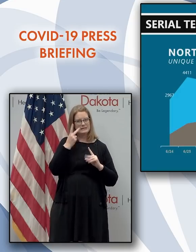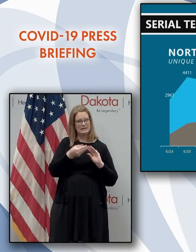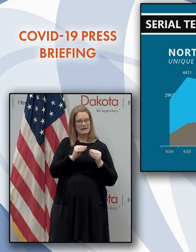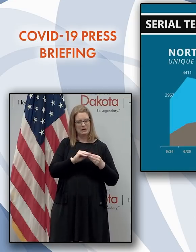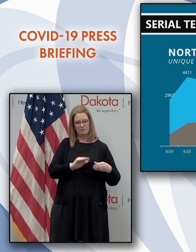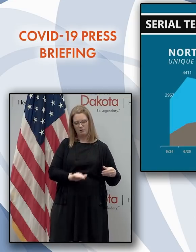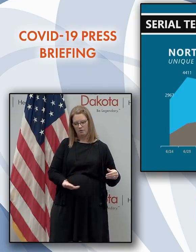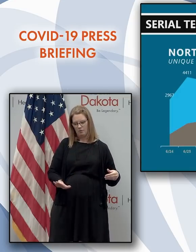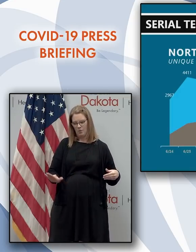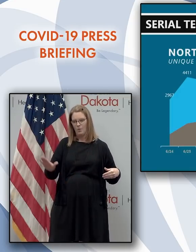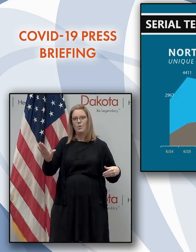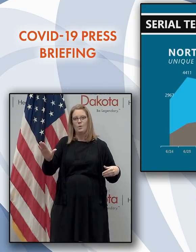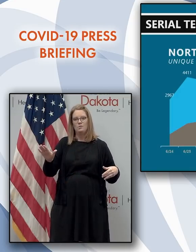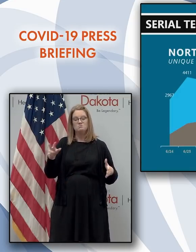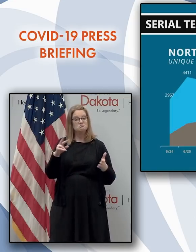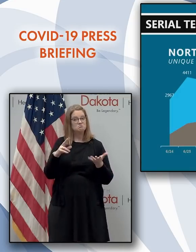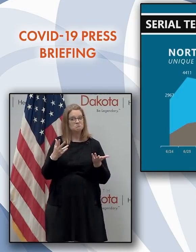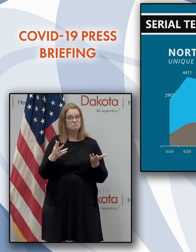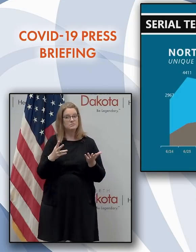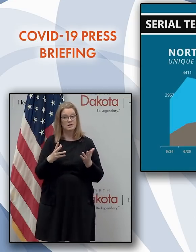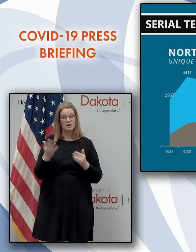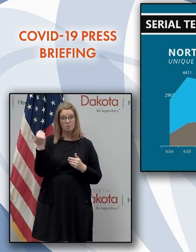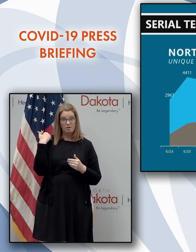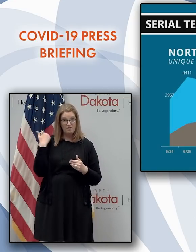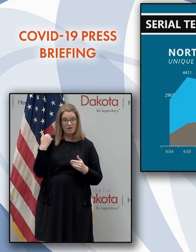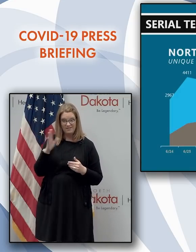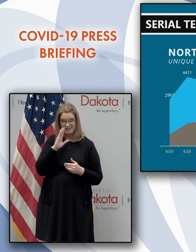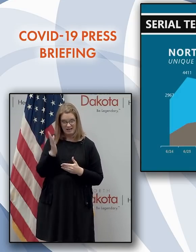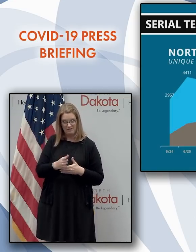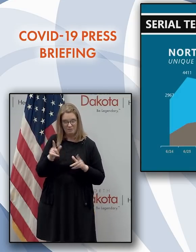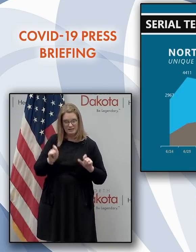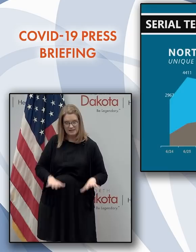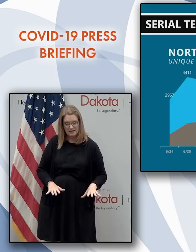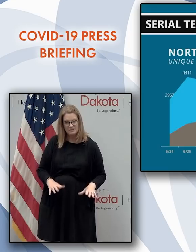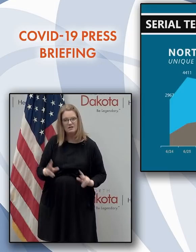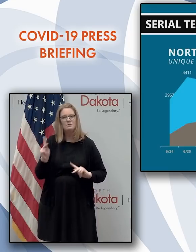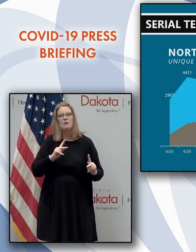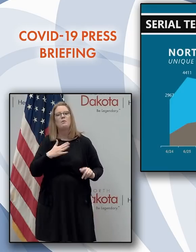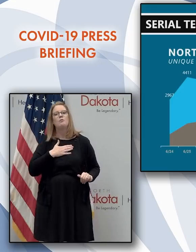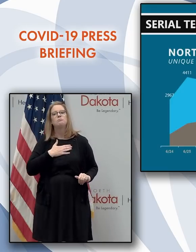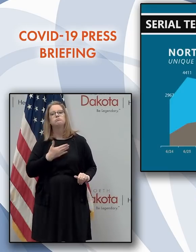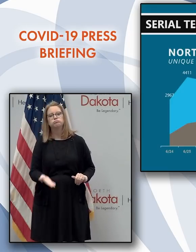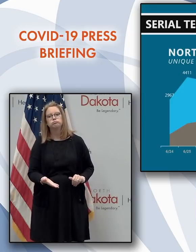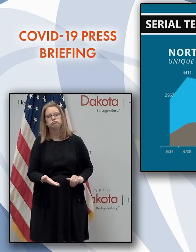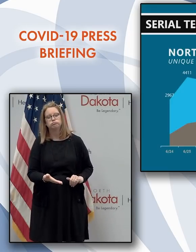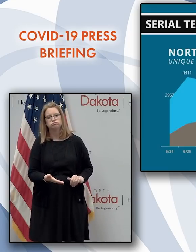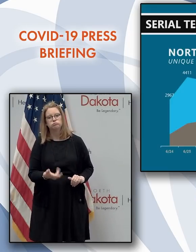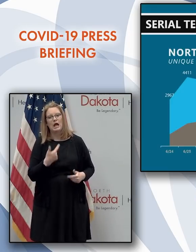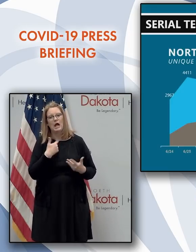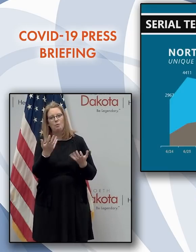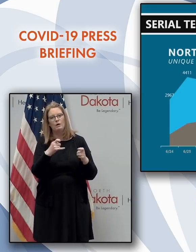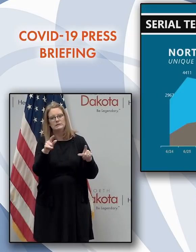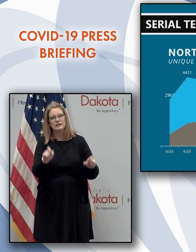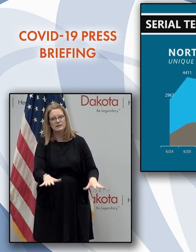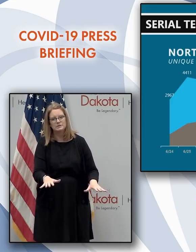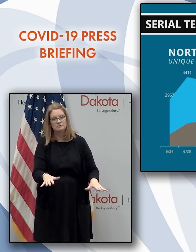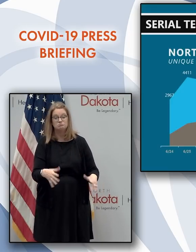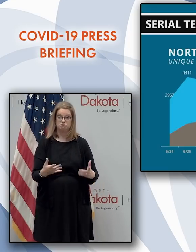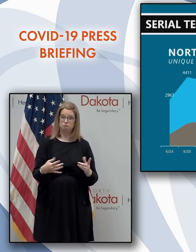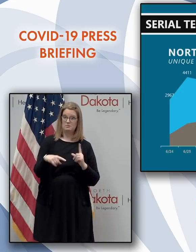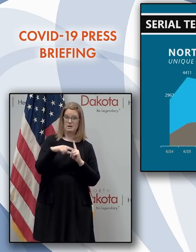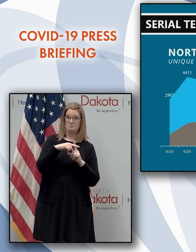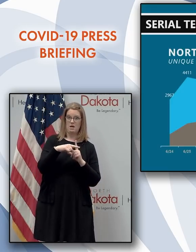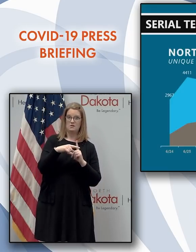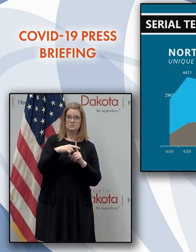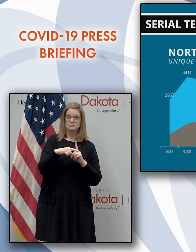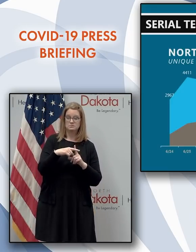over the last few days, that individuals that have not been tested before are coming forward to get tested. That's positive as